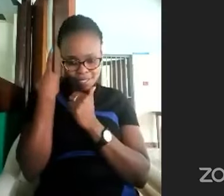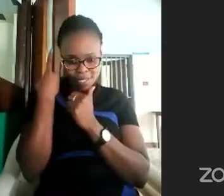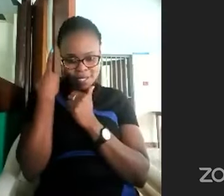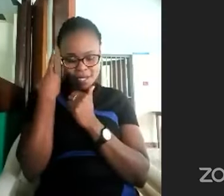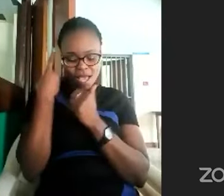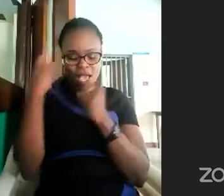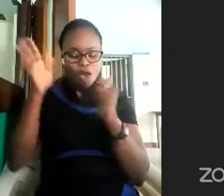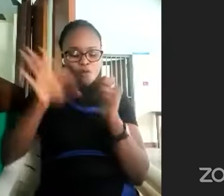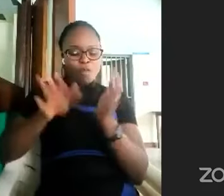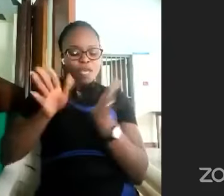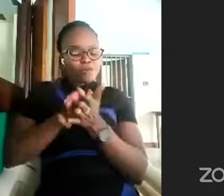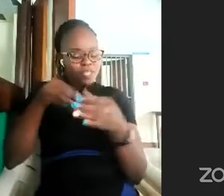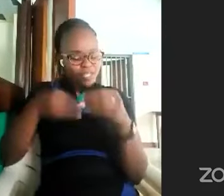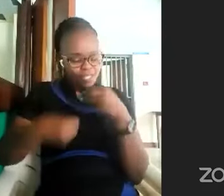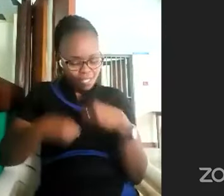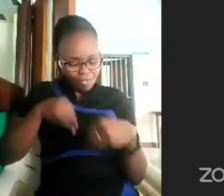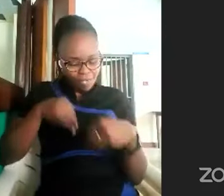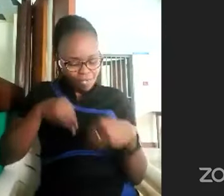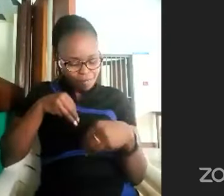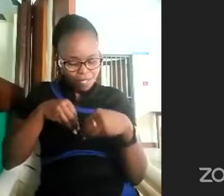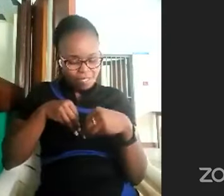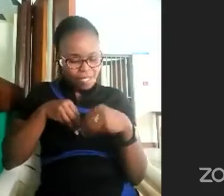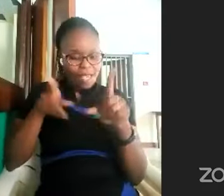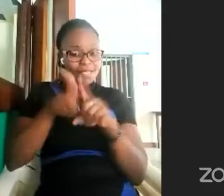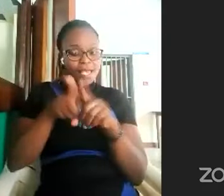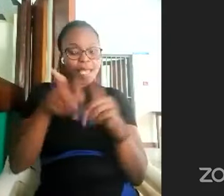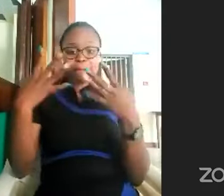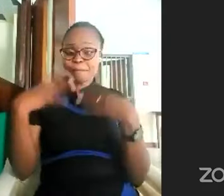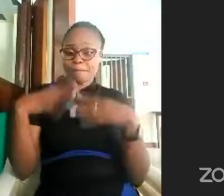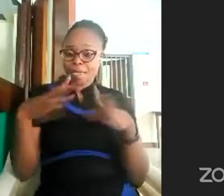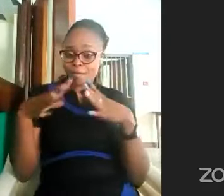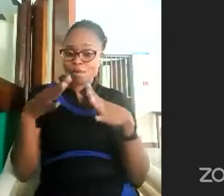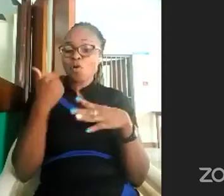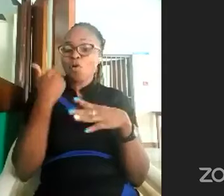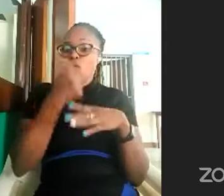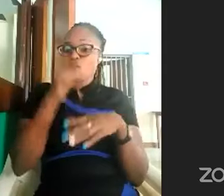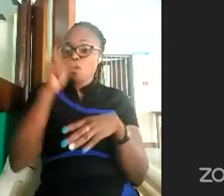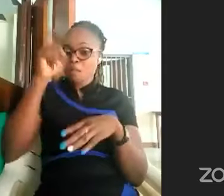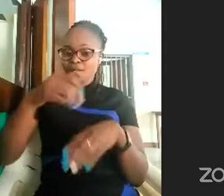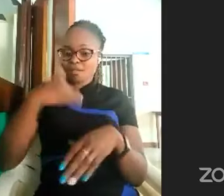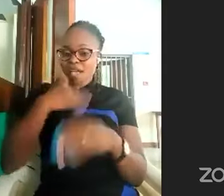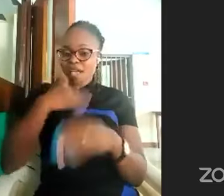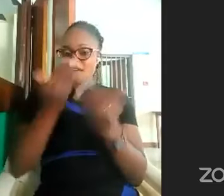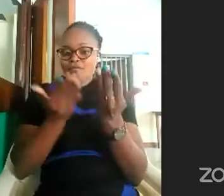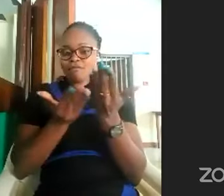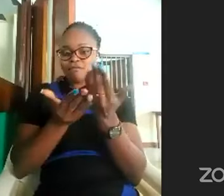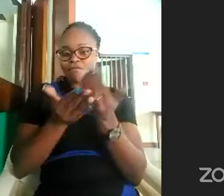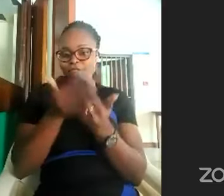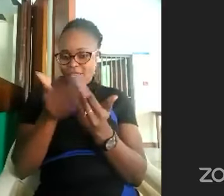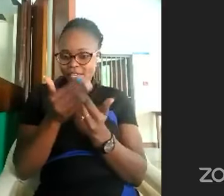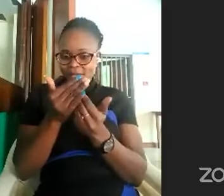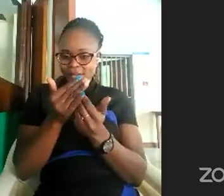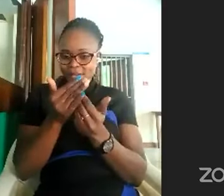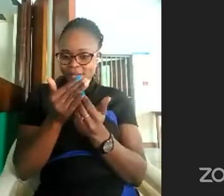disability as people who are supposed to be attended to just the same way they attend to other people, reduces their trust in these